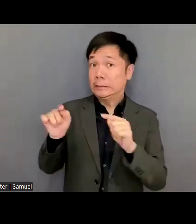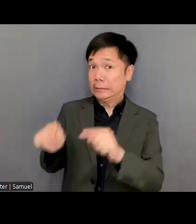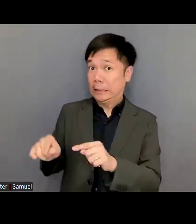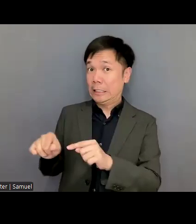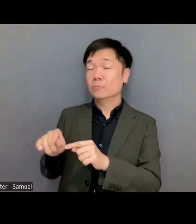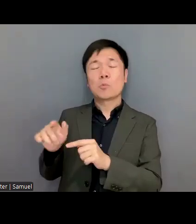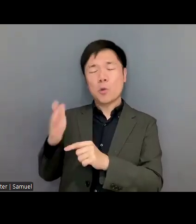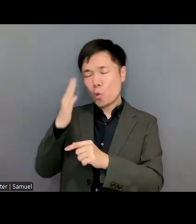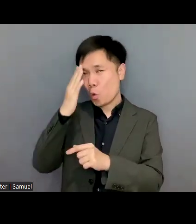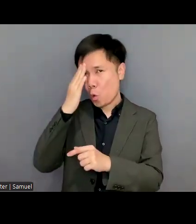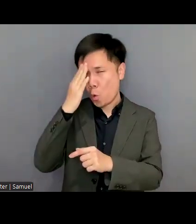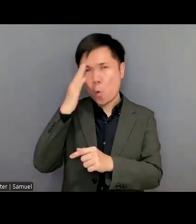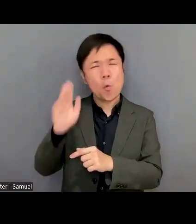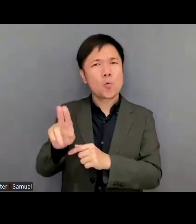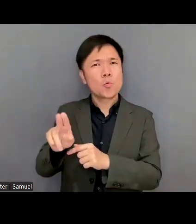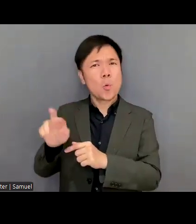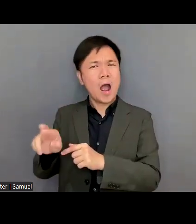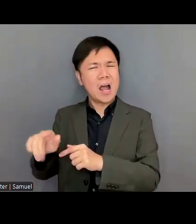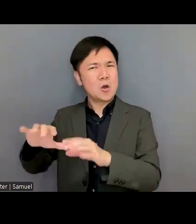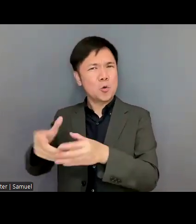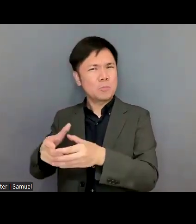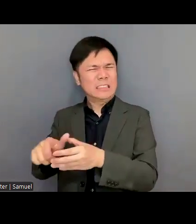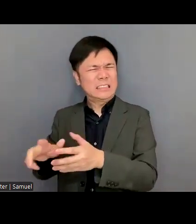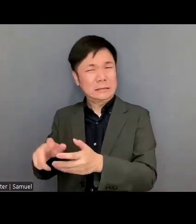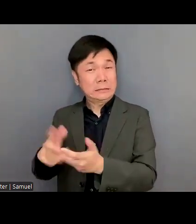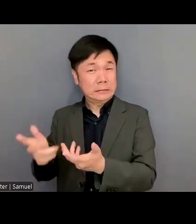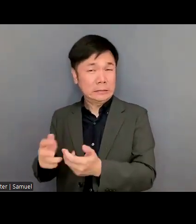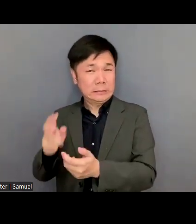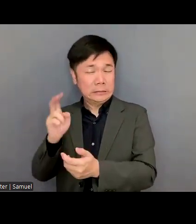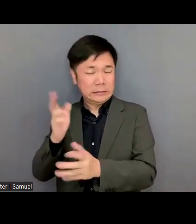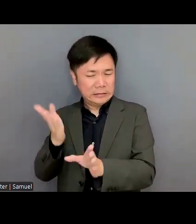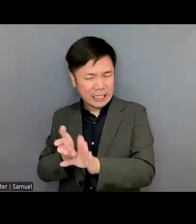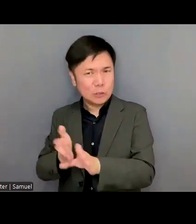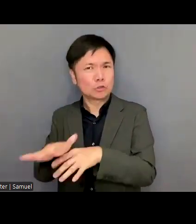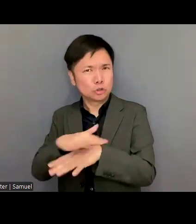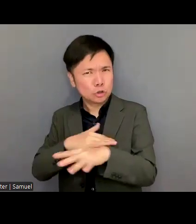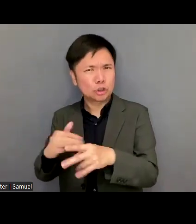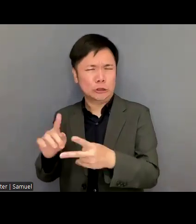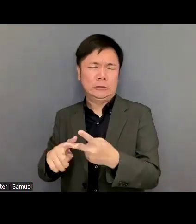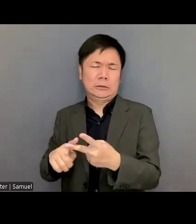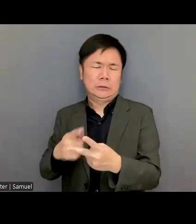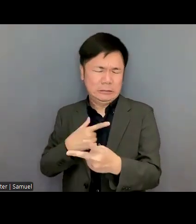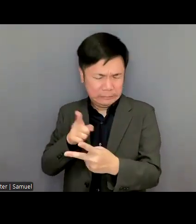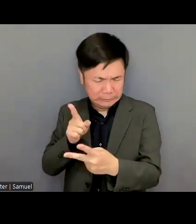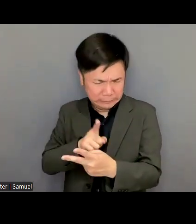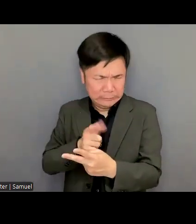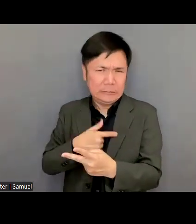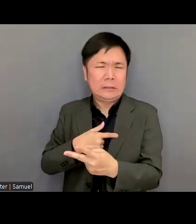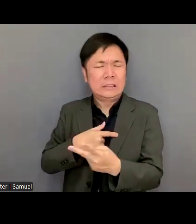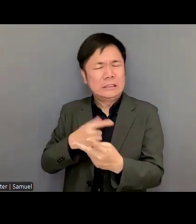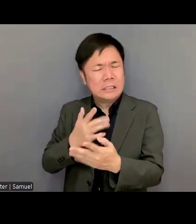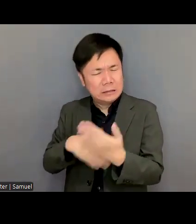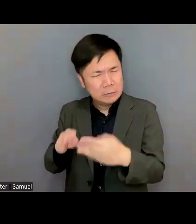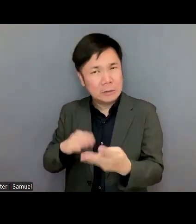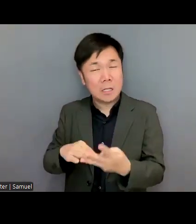highlight about people having severe disability, people with psychosocial disability, people with deaf blindness,